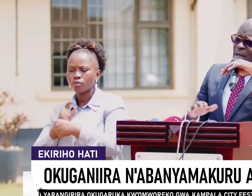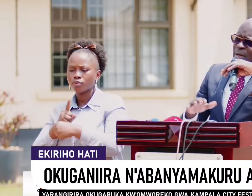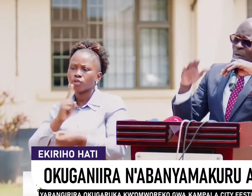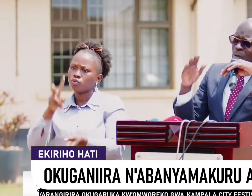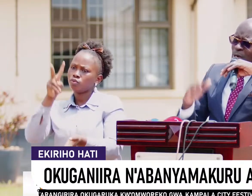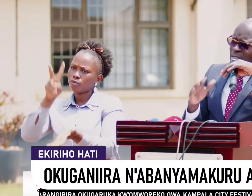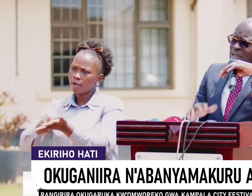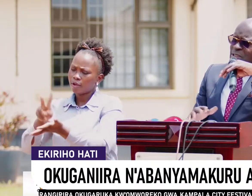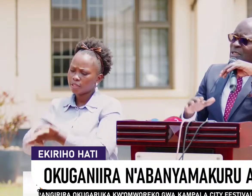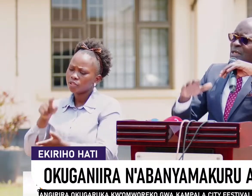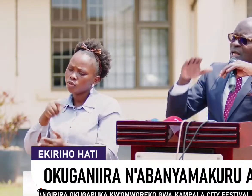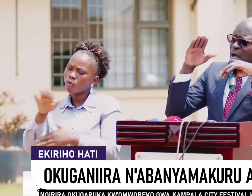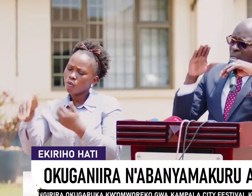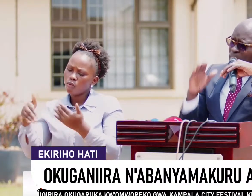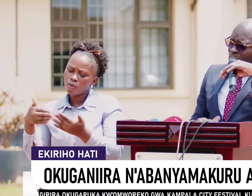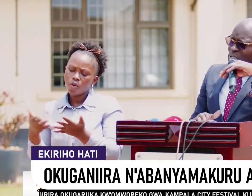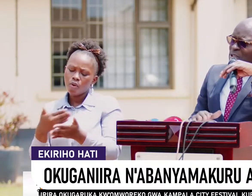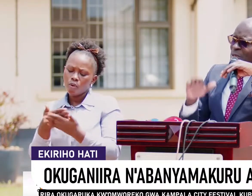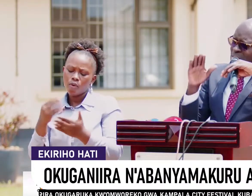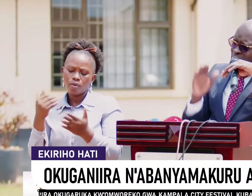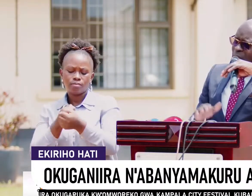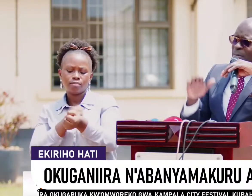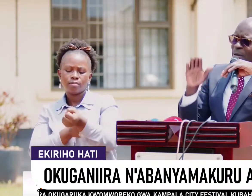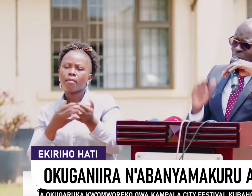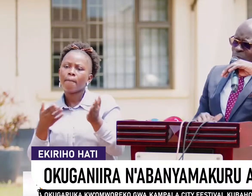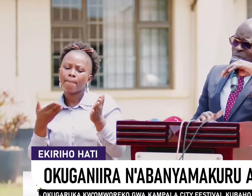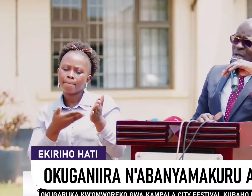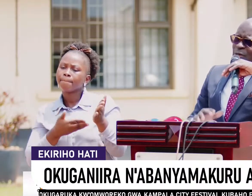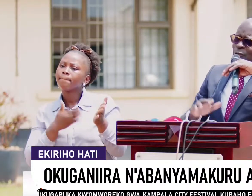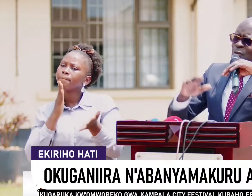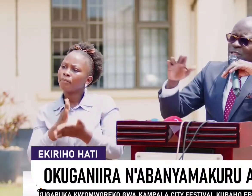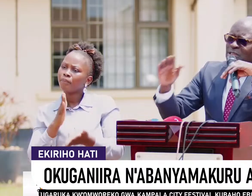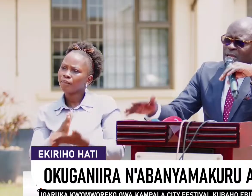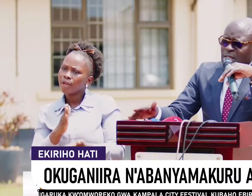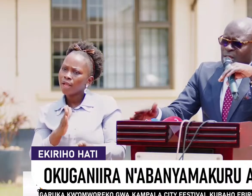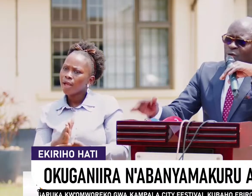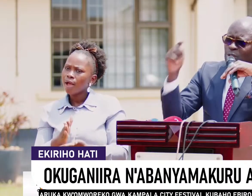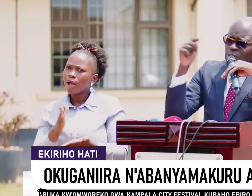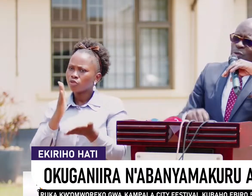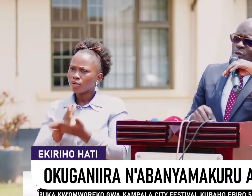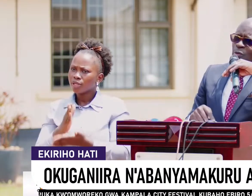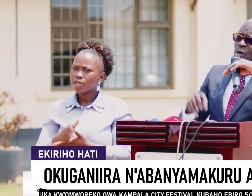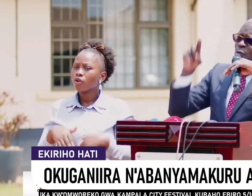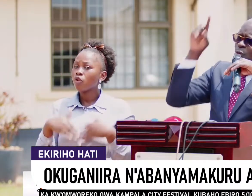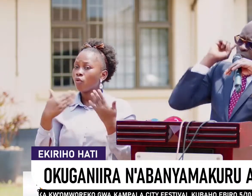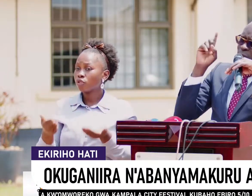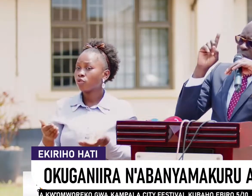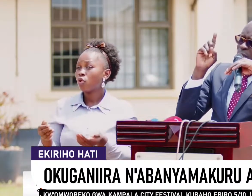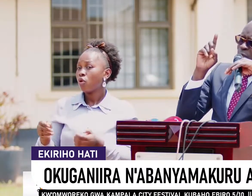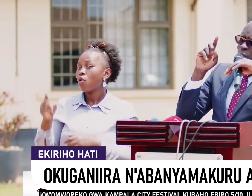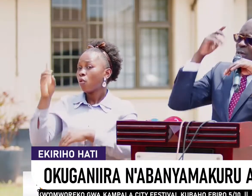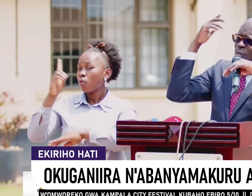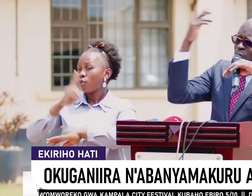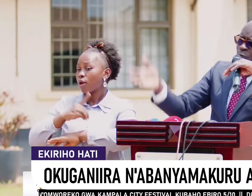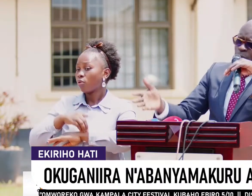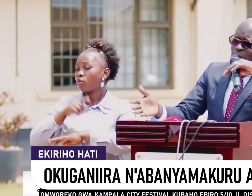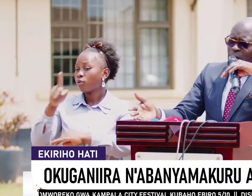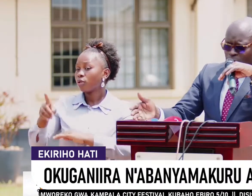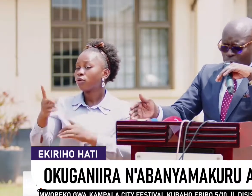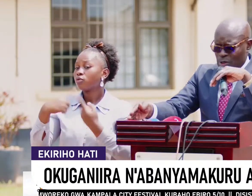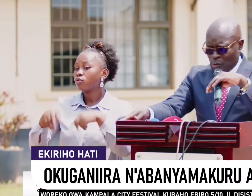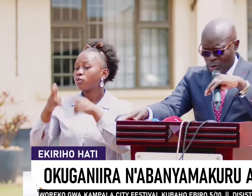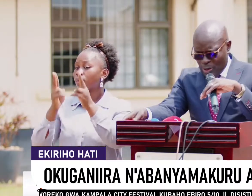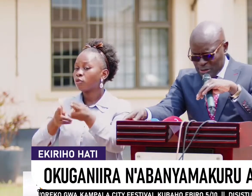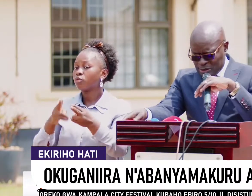ddala onaleese abawagizi bennyini abalonzi atuukiriza. Nolwekyo ku lunaku luli tujja